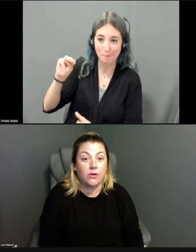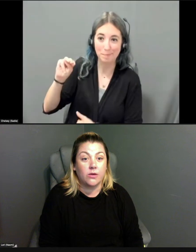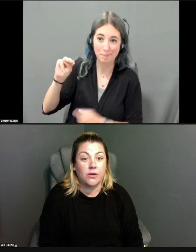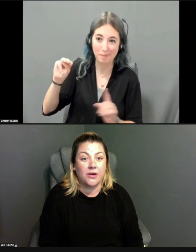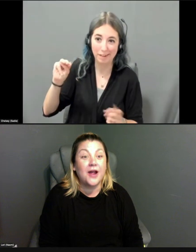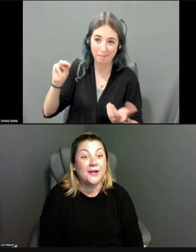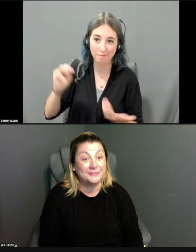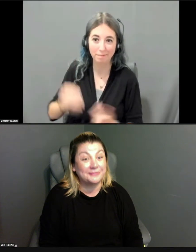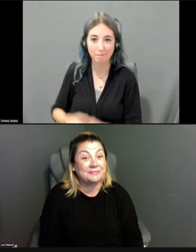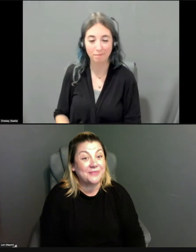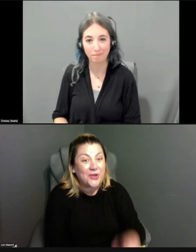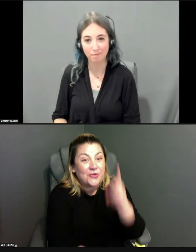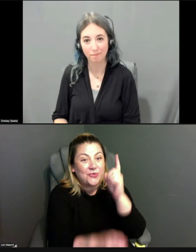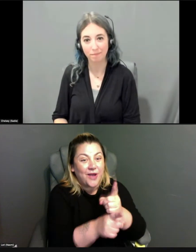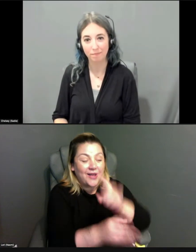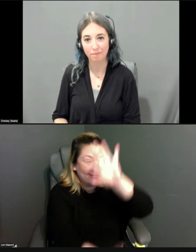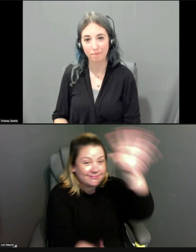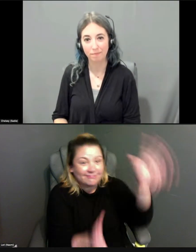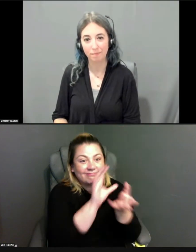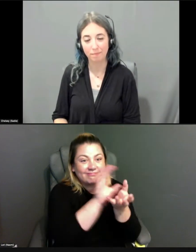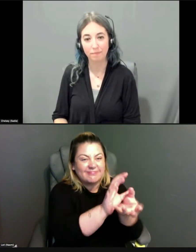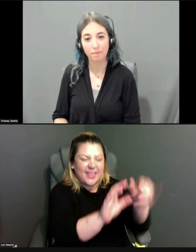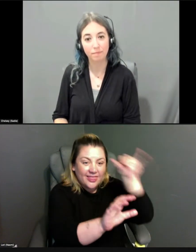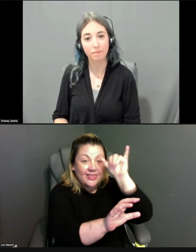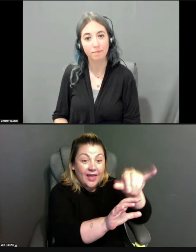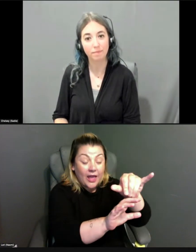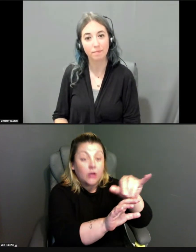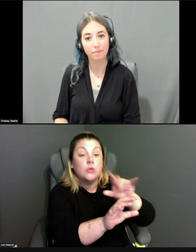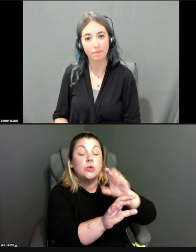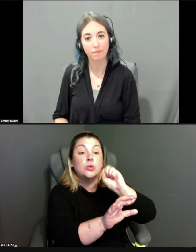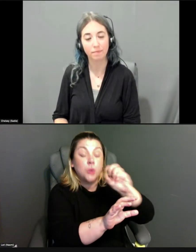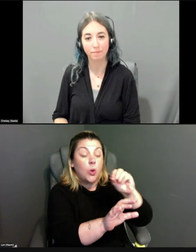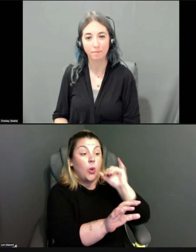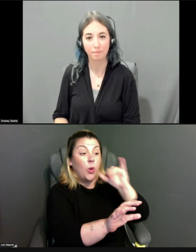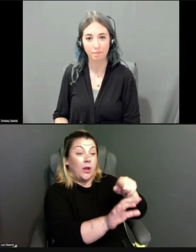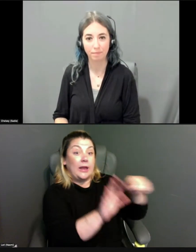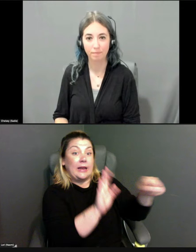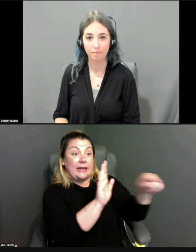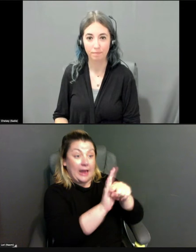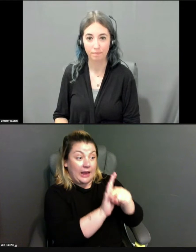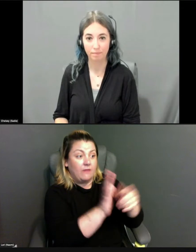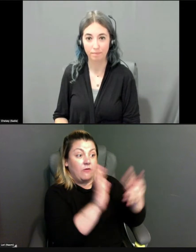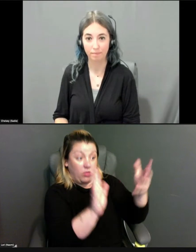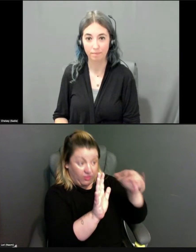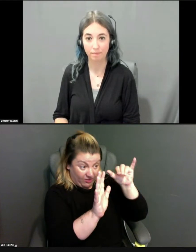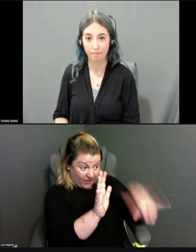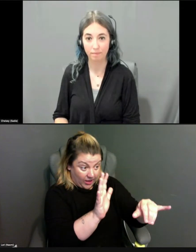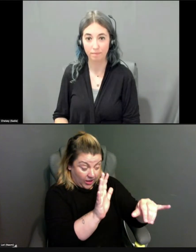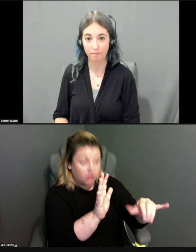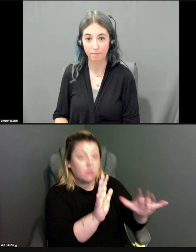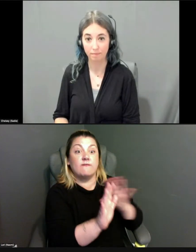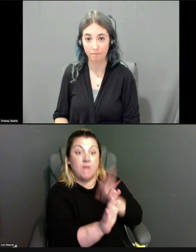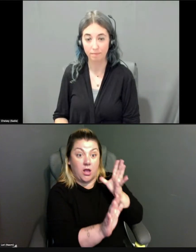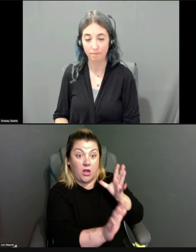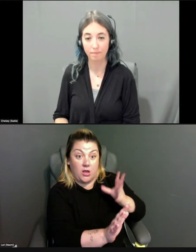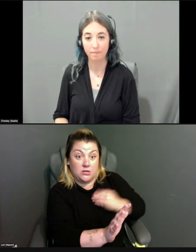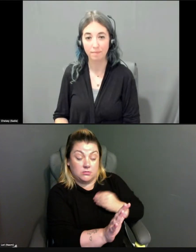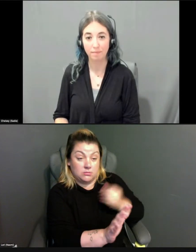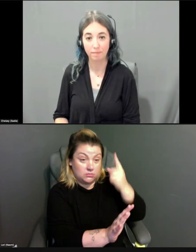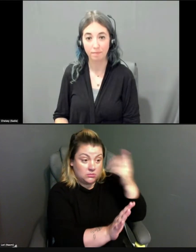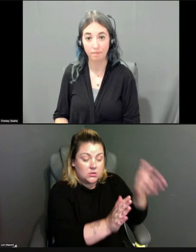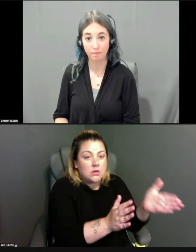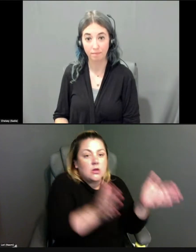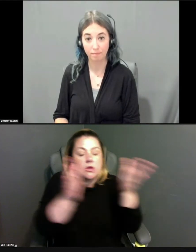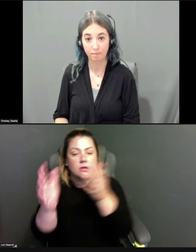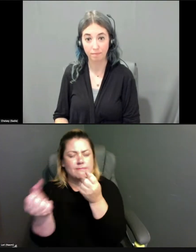of looking at the flip side of that, like, okay, if we're anti all of those things, what are we pro? Like, what are we for when we're in this